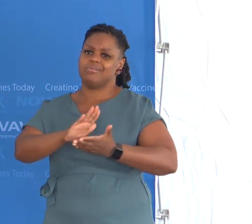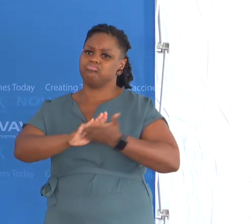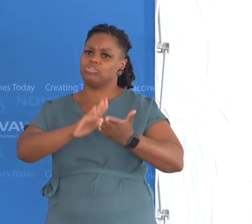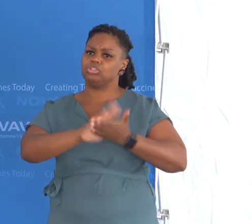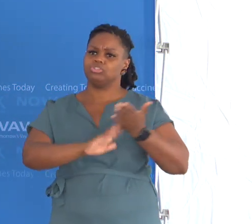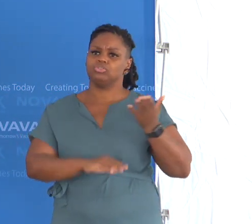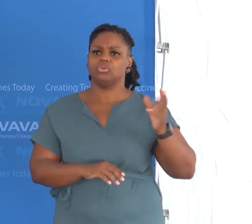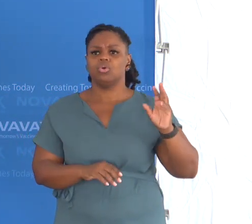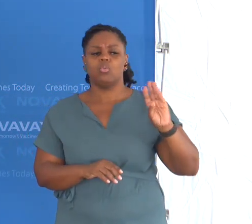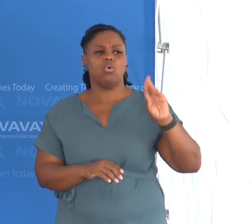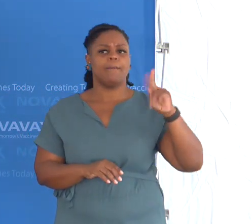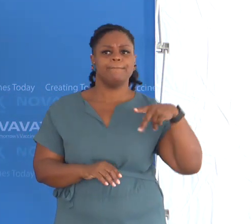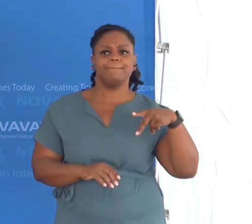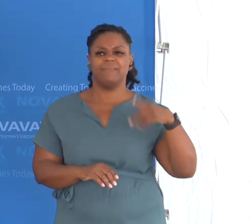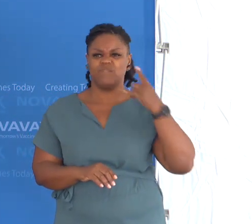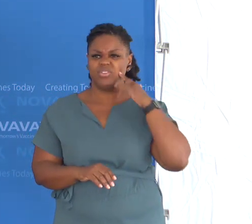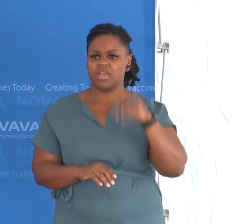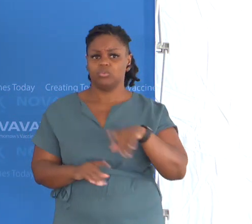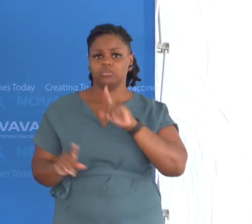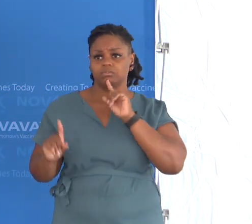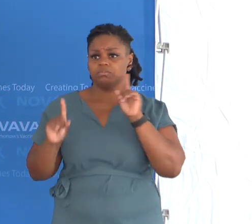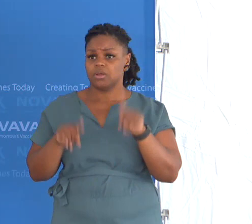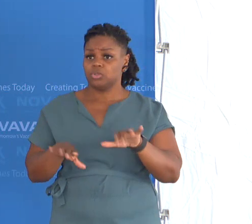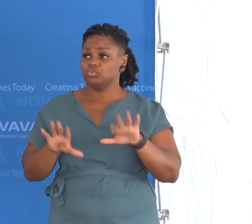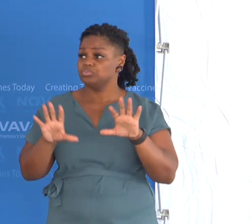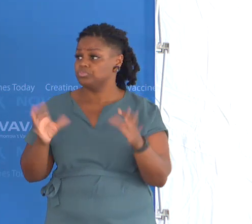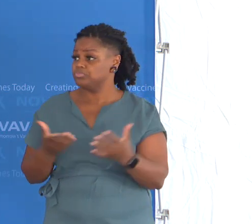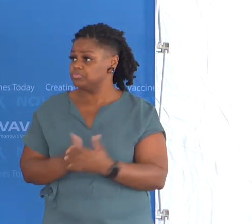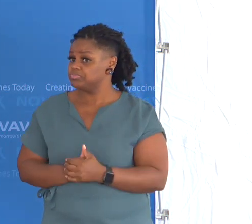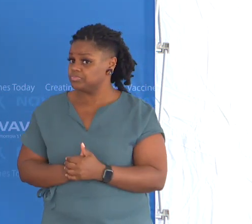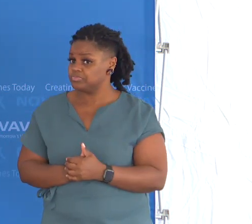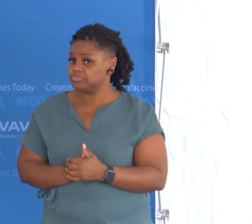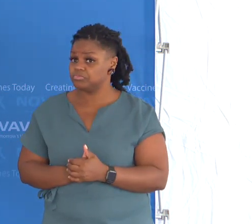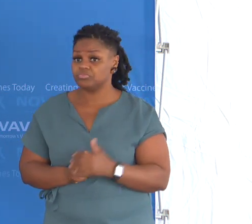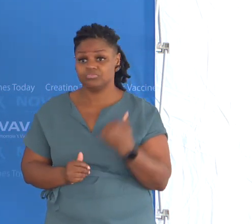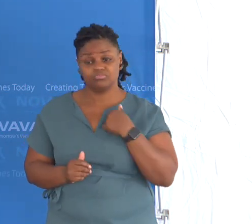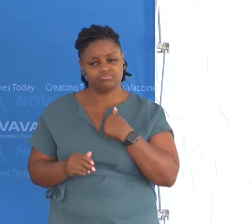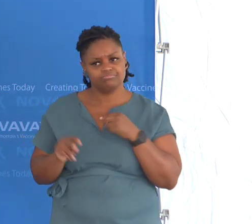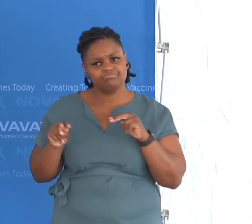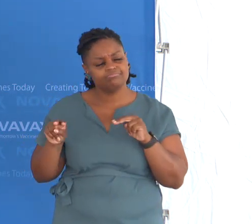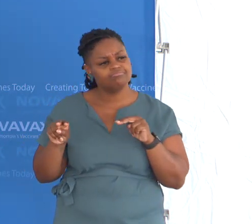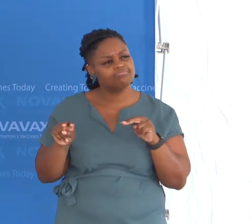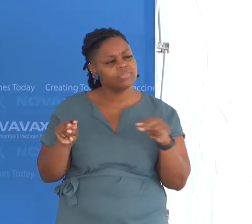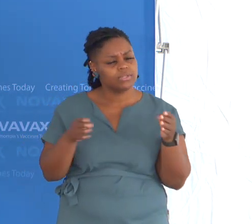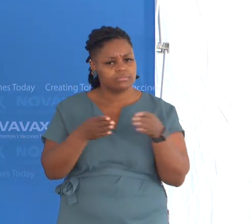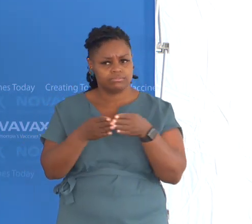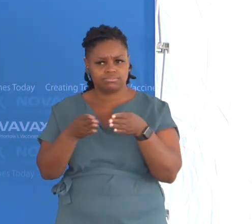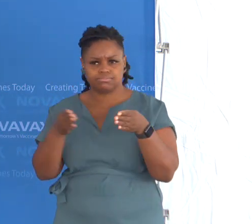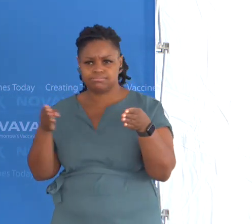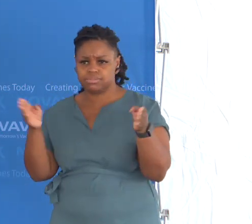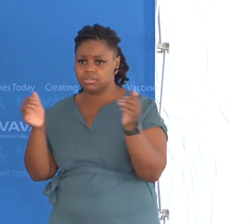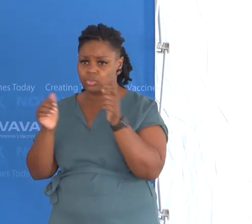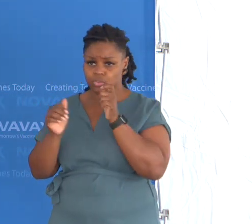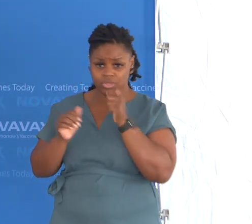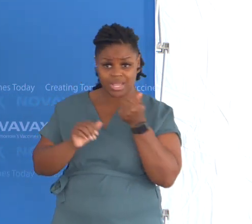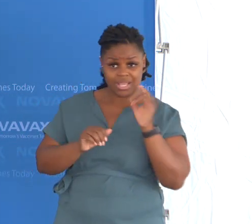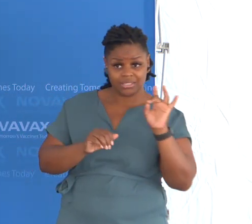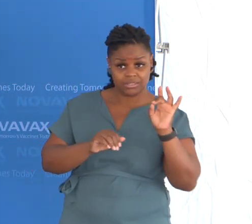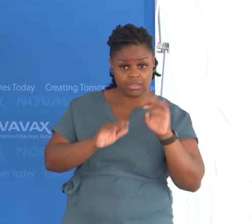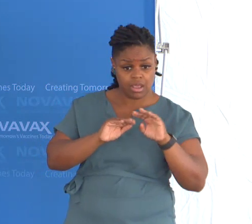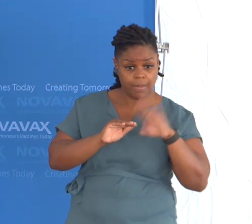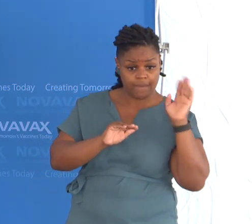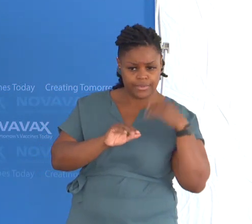think answers your question about the population. Very broad look at who 18 and above. So we are